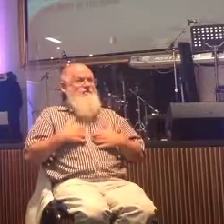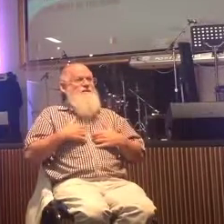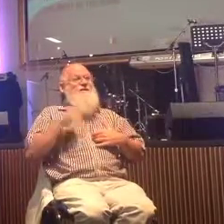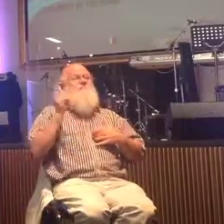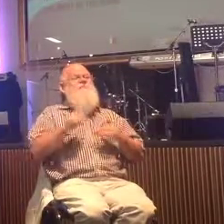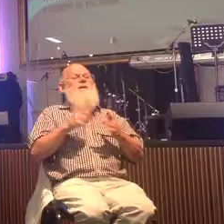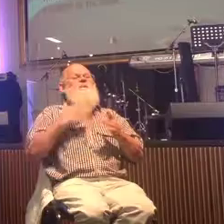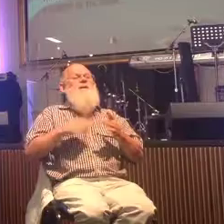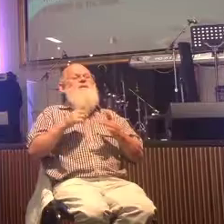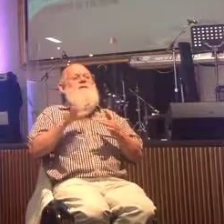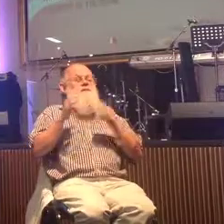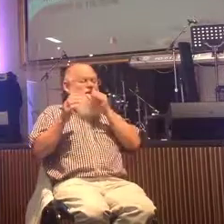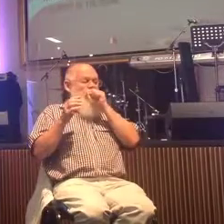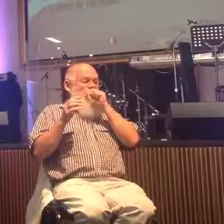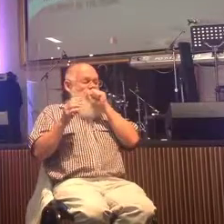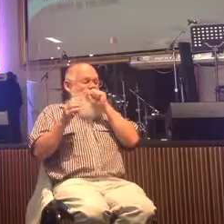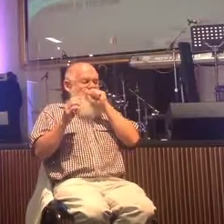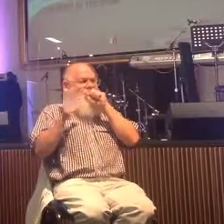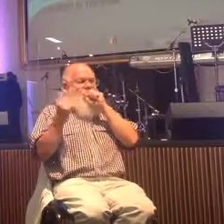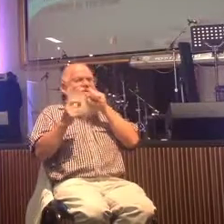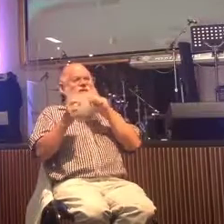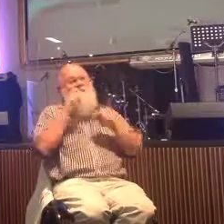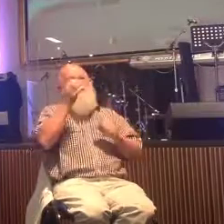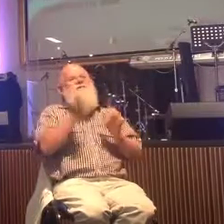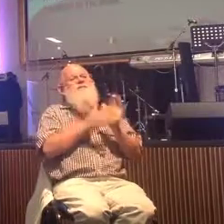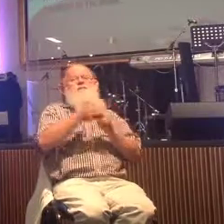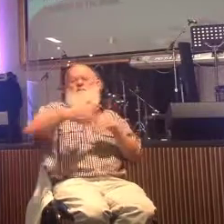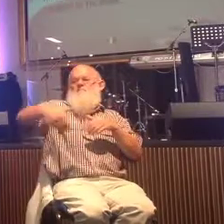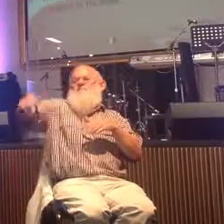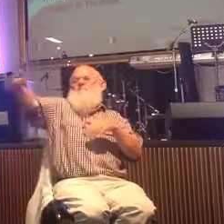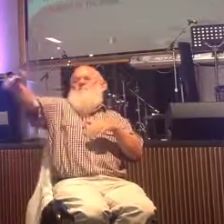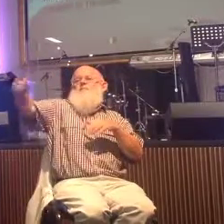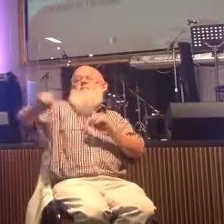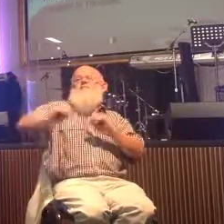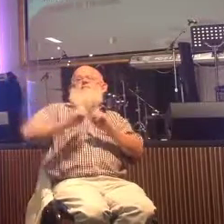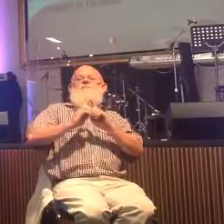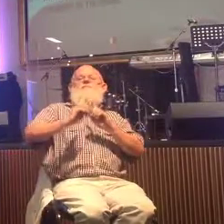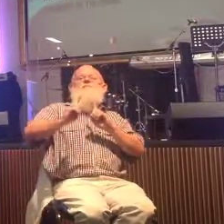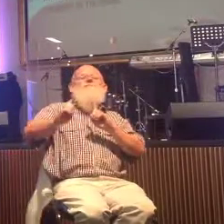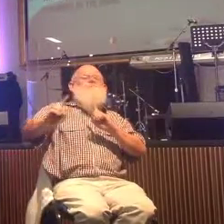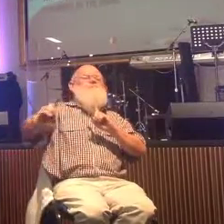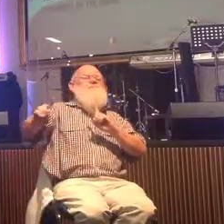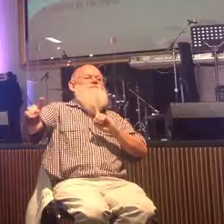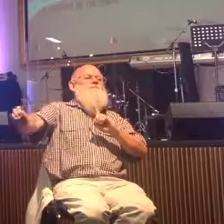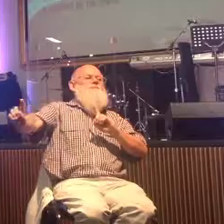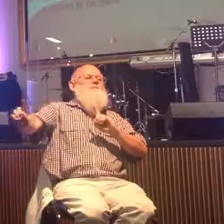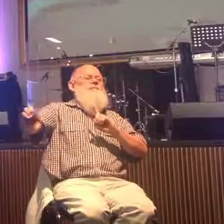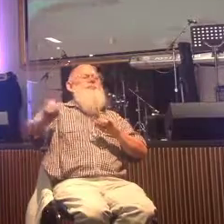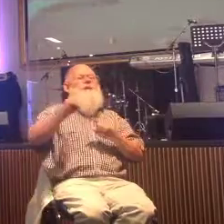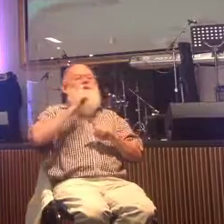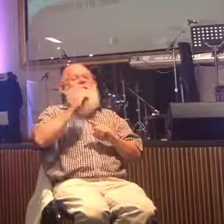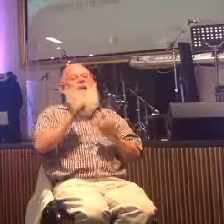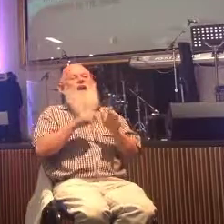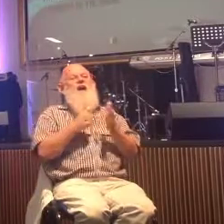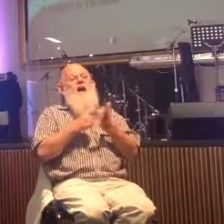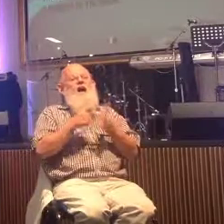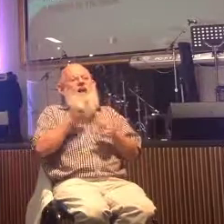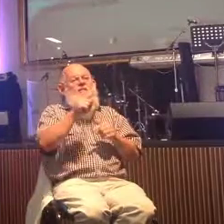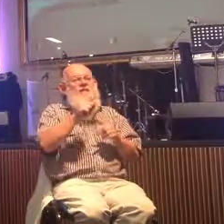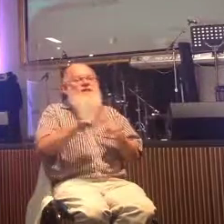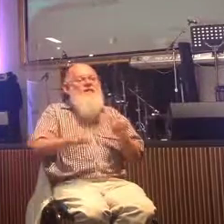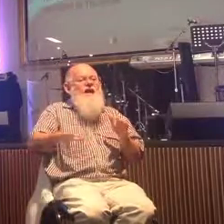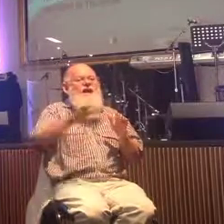life where you ask Jesus to leave when you should invite Him in? Yeah. Or are there areas of your life which you